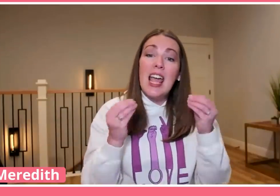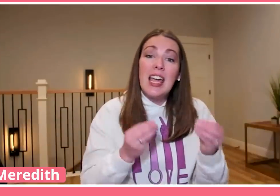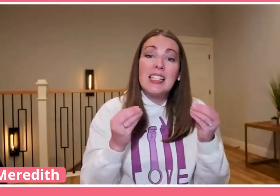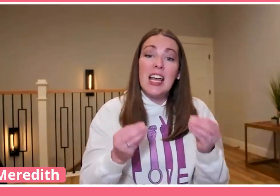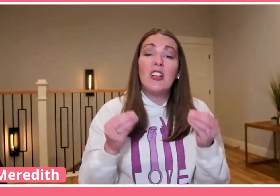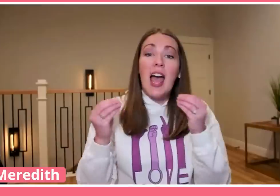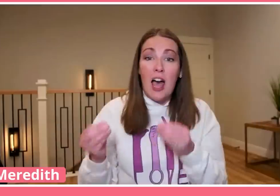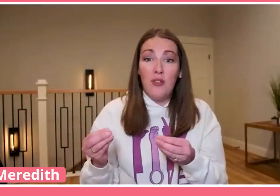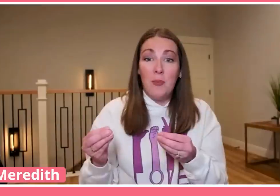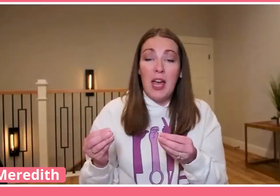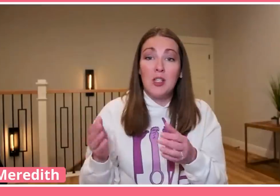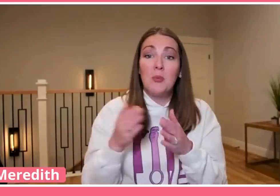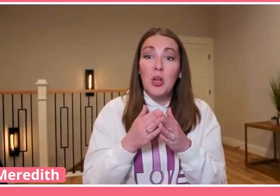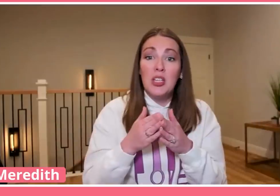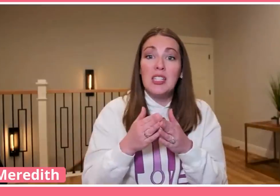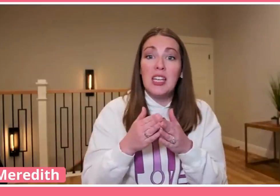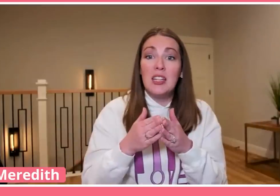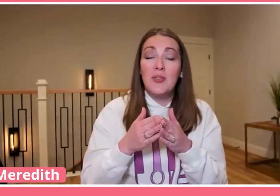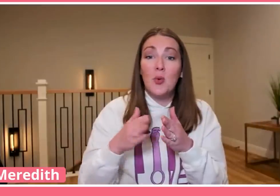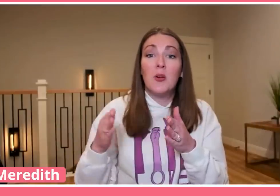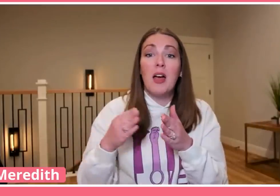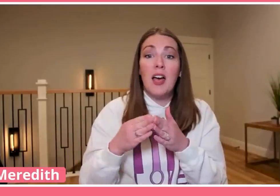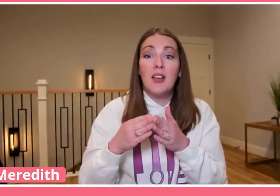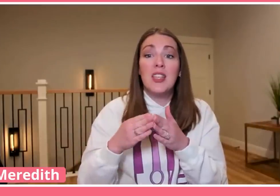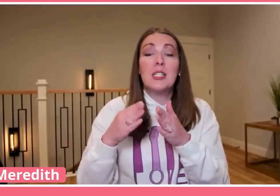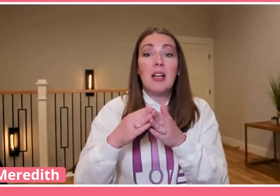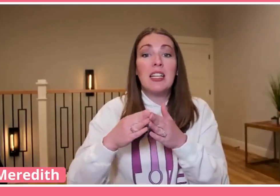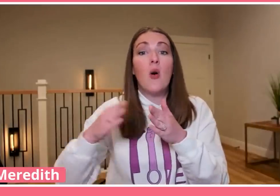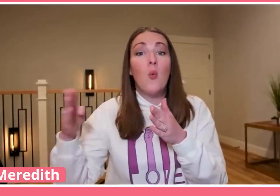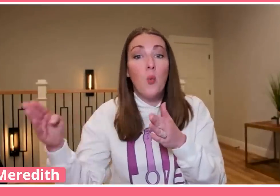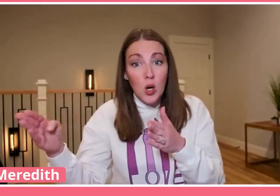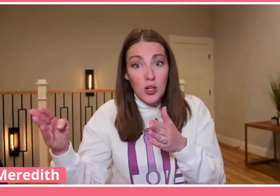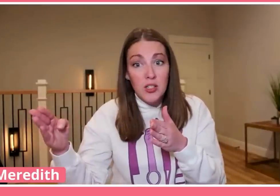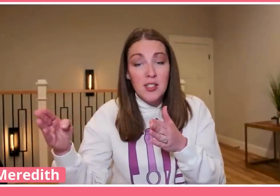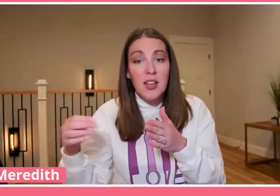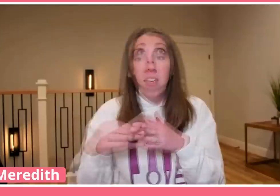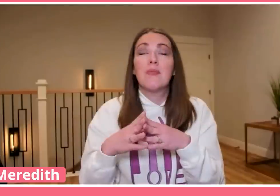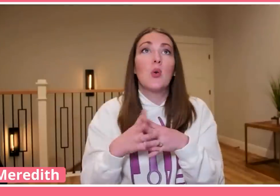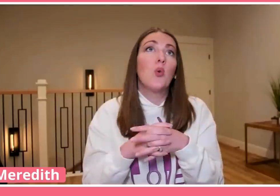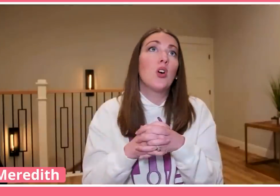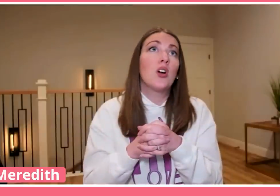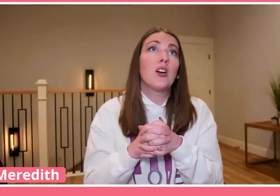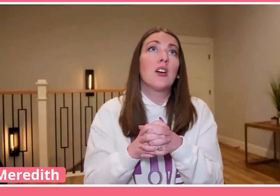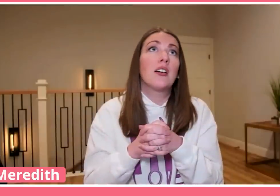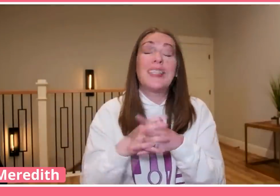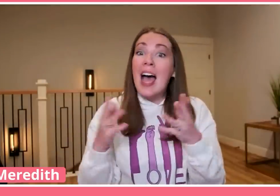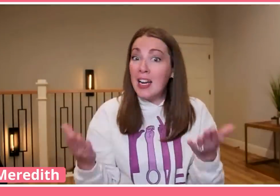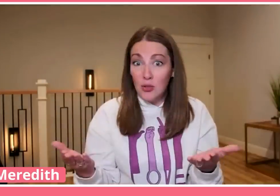ASL alphabet put in the form of spelling out words or titles